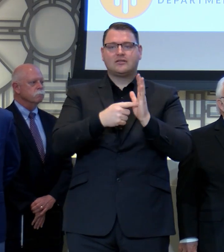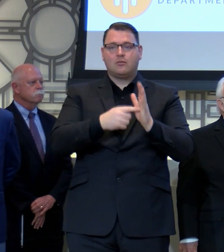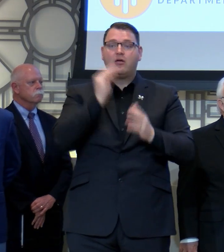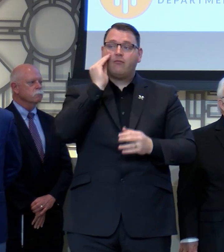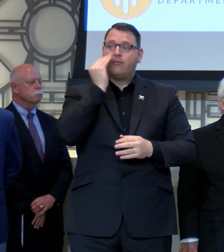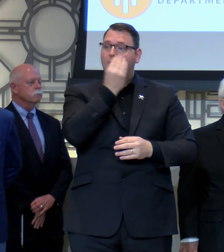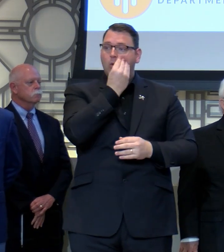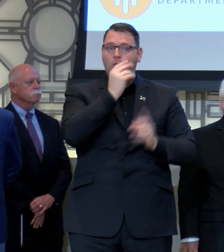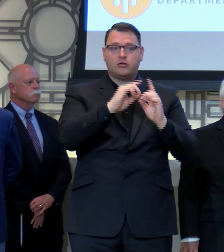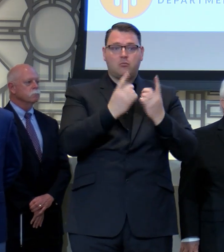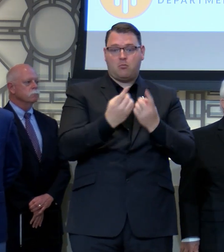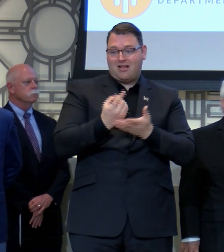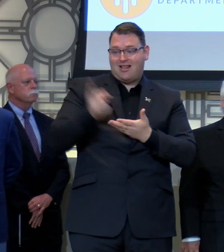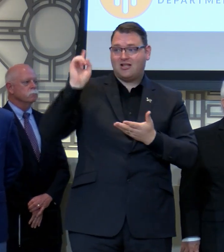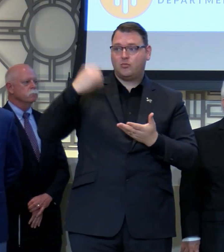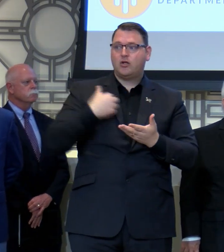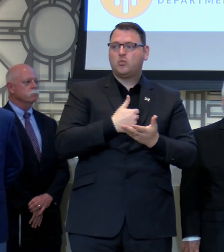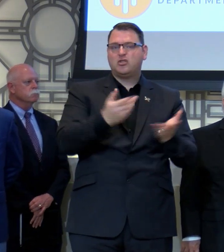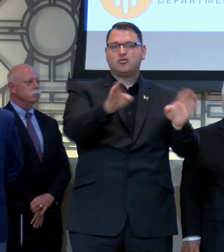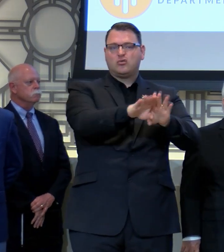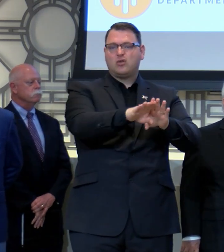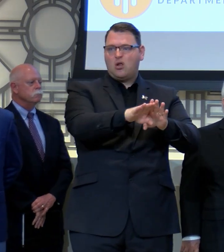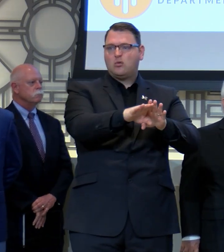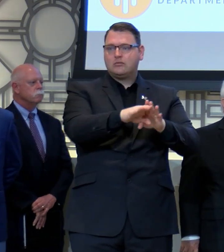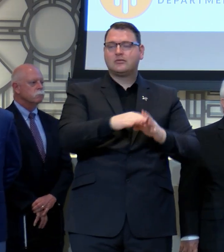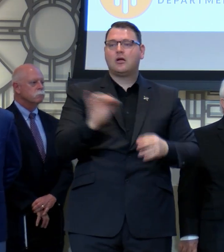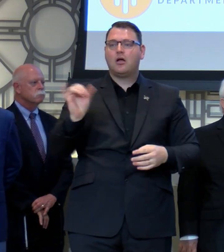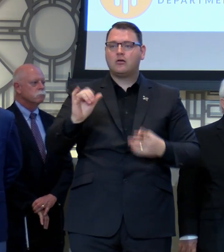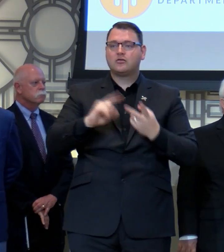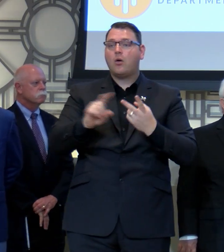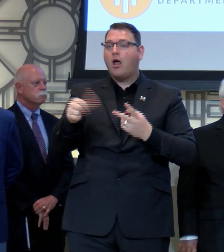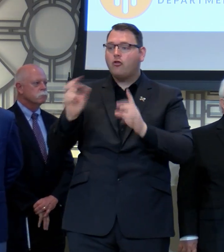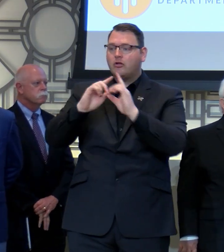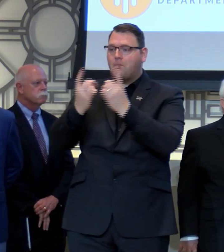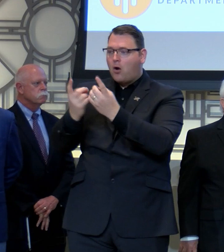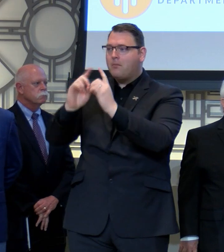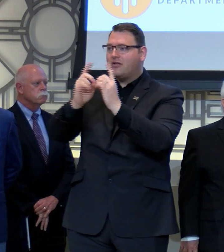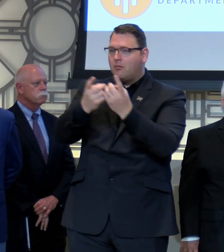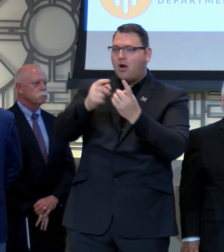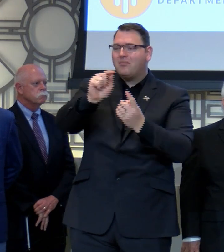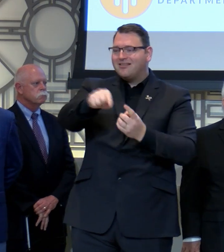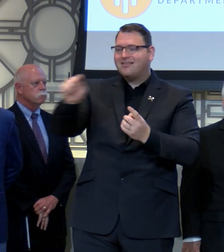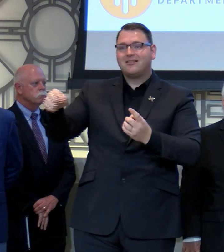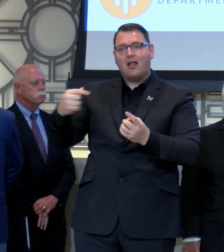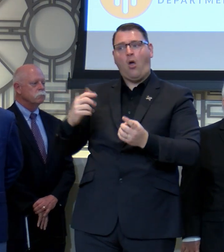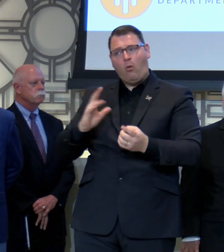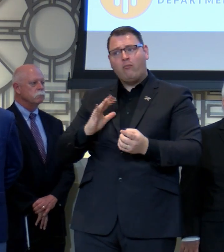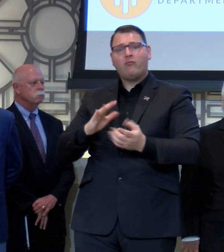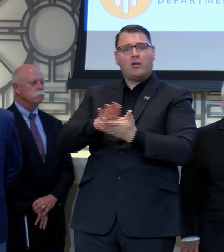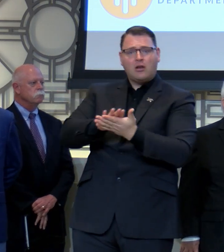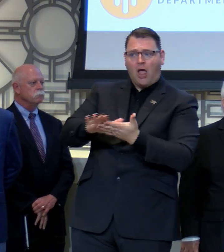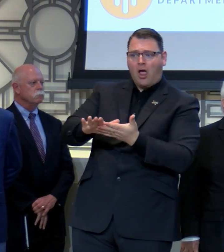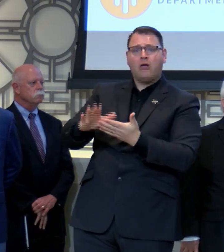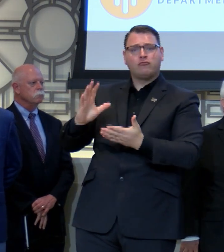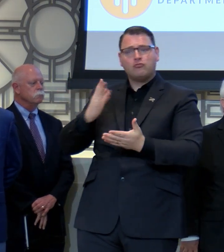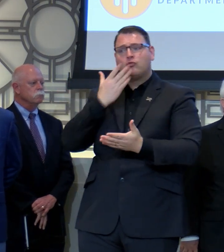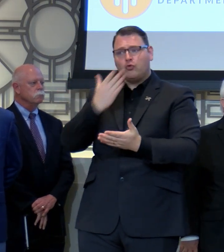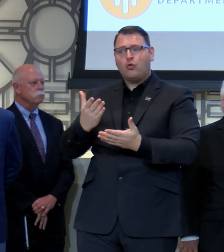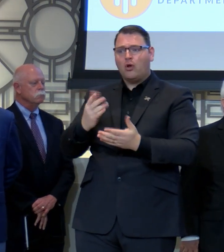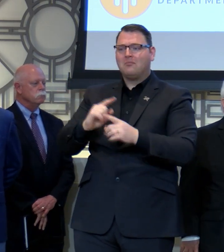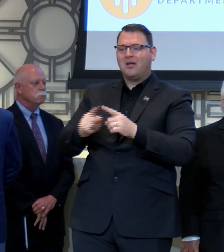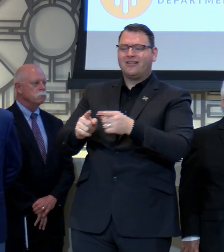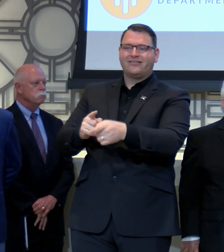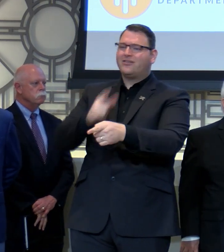departments effective last week. We'll probably look at shutting down other departments that are nice to have and shifting those